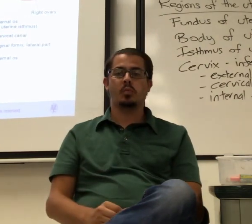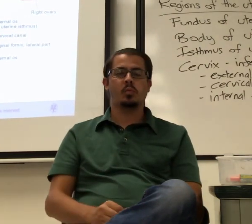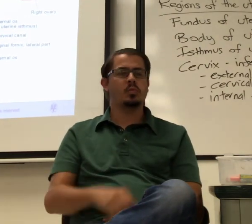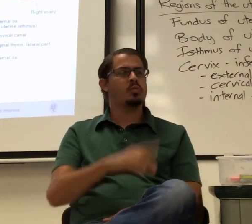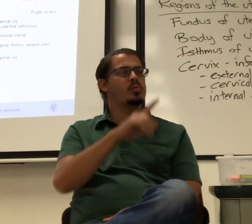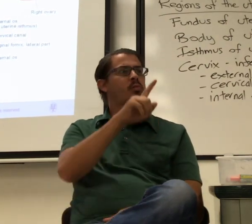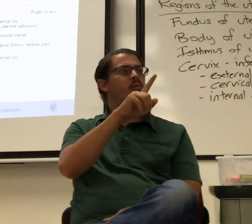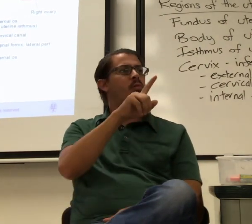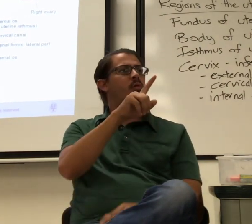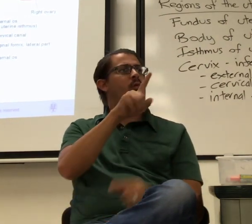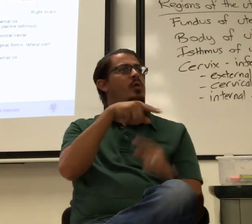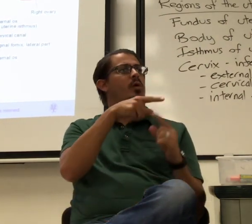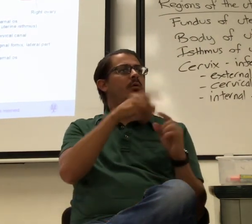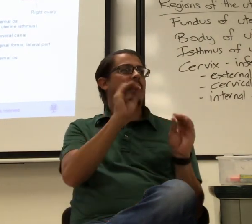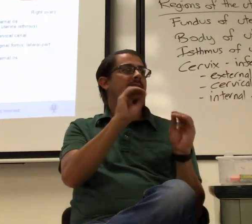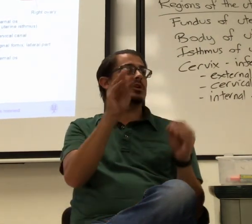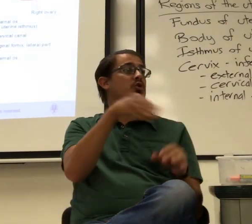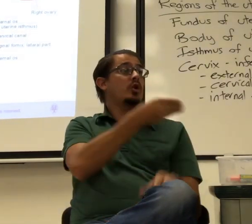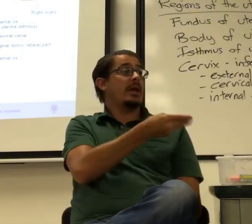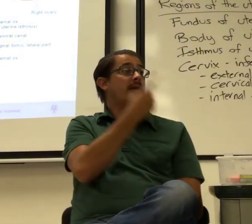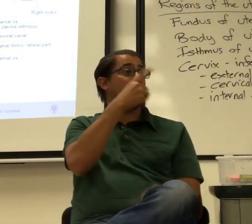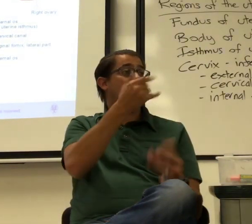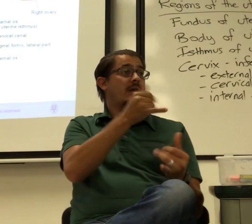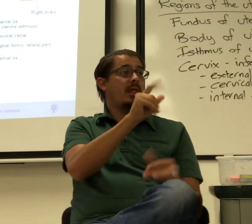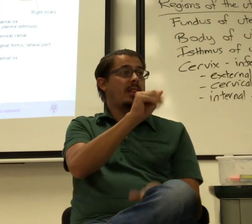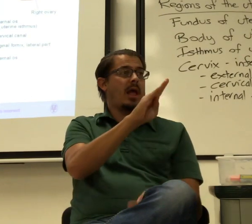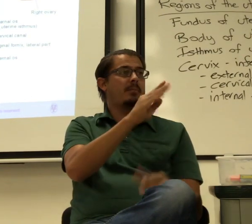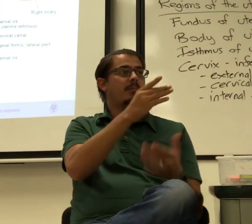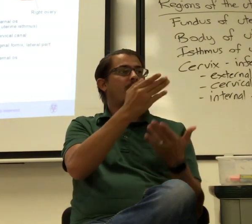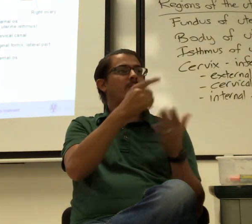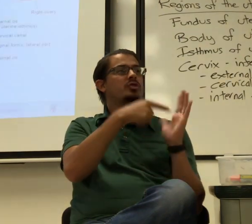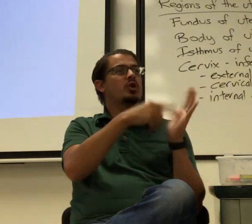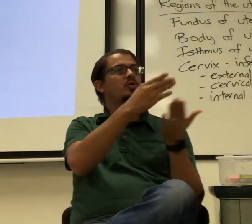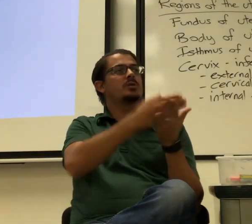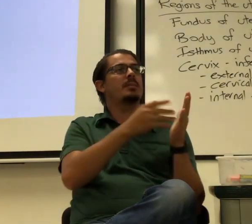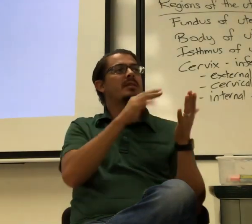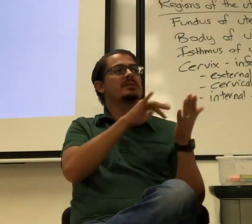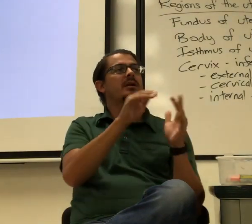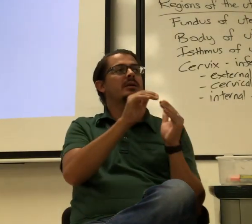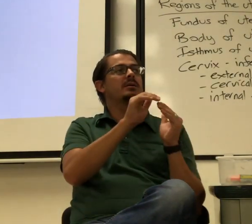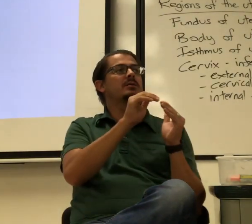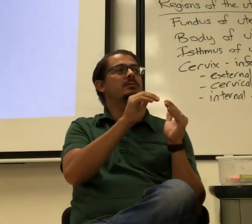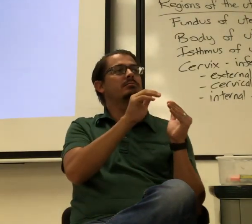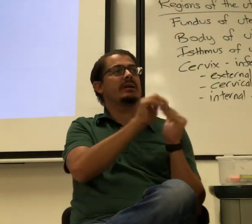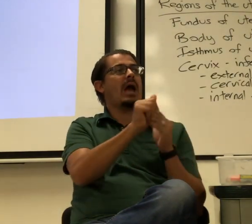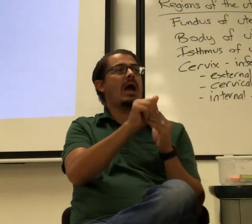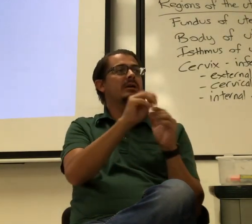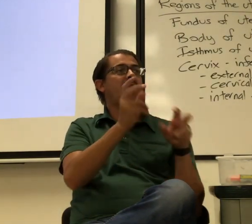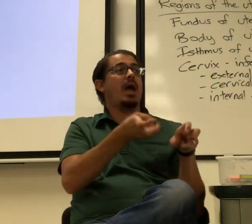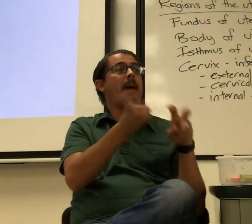nothing to turn in for today's lab, but I at least want to show you some of the study guides that I've uploaded yesterday.